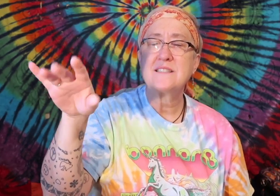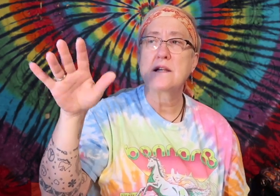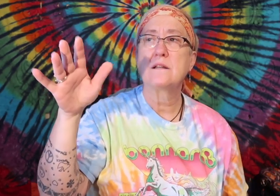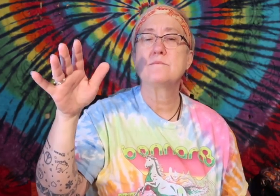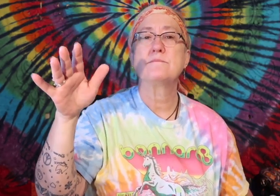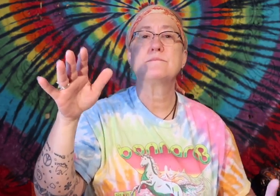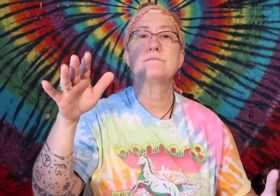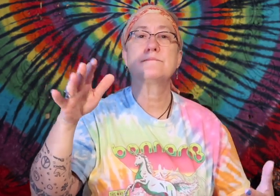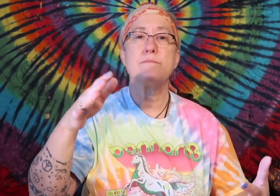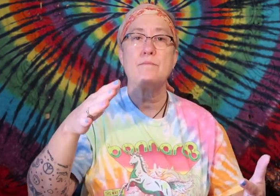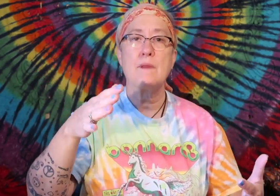1988,